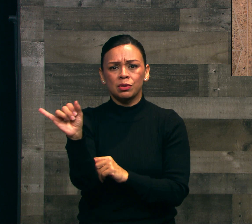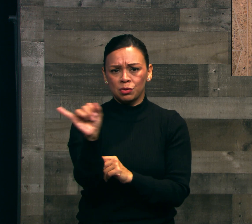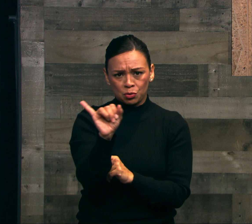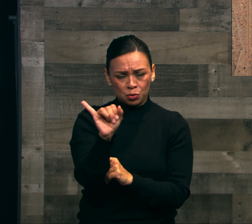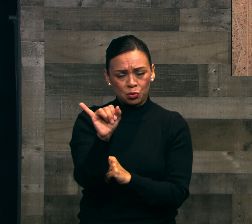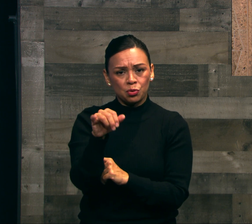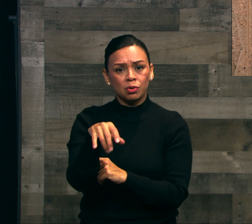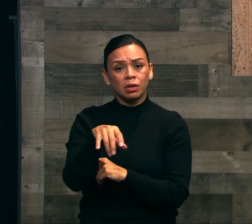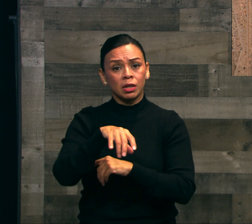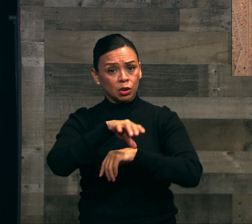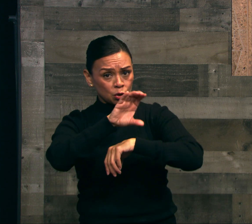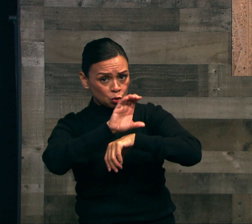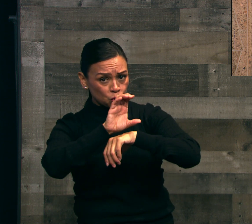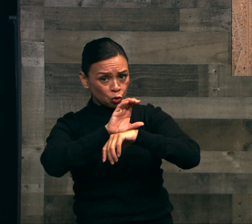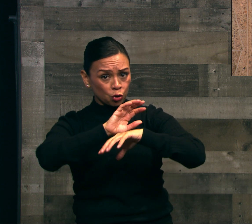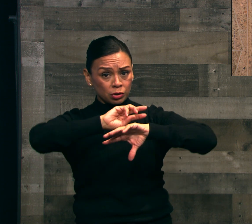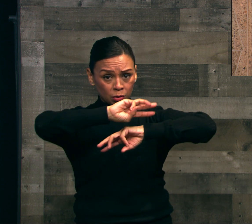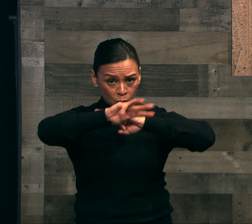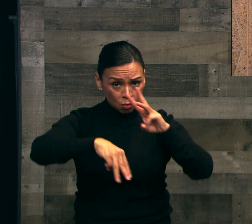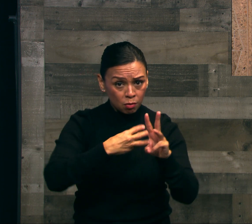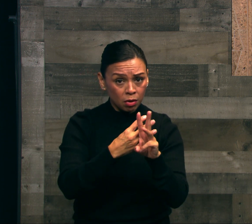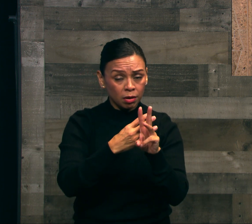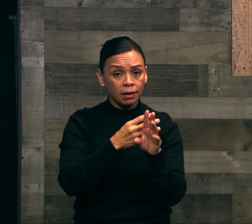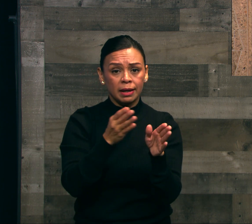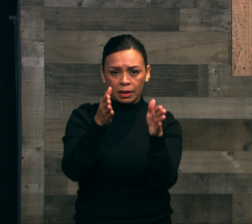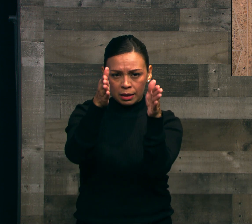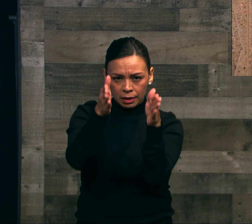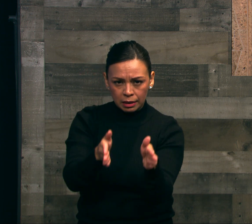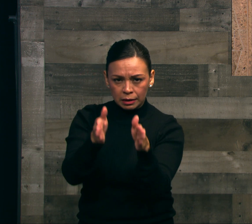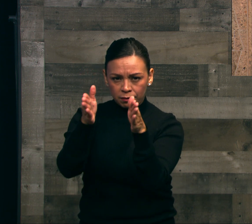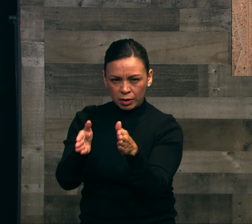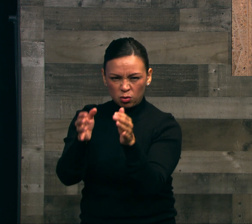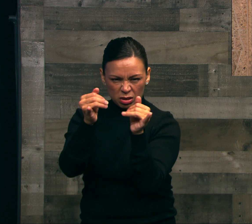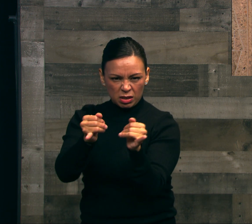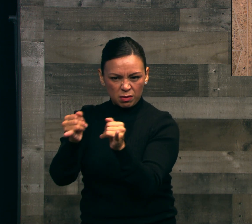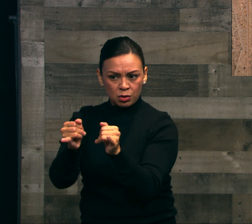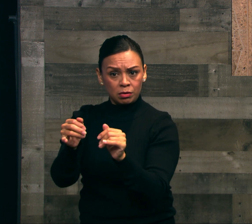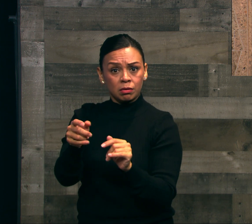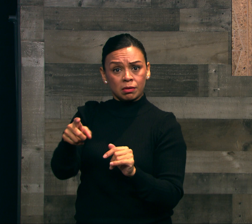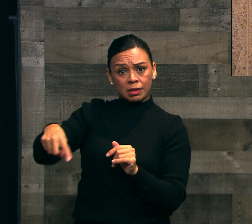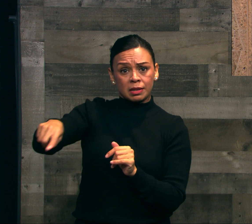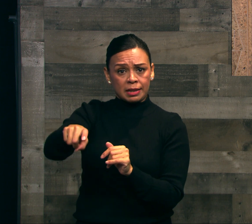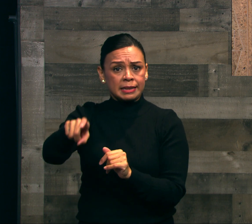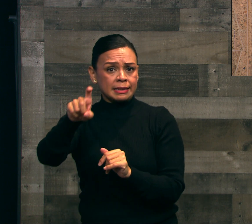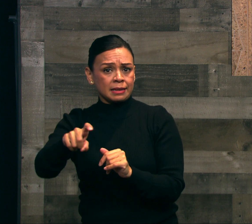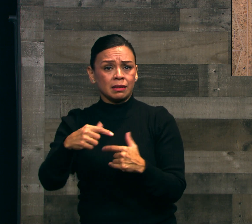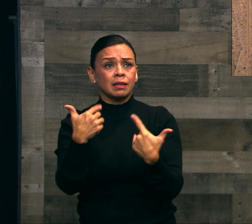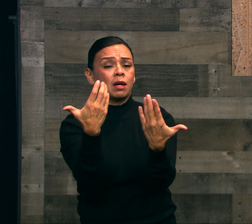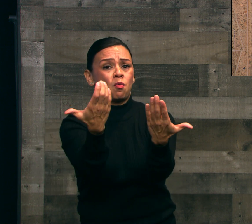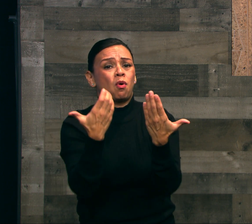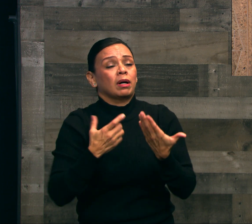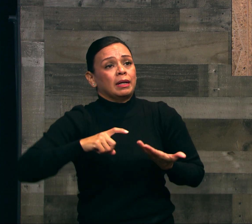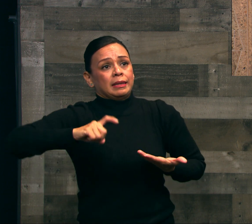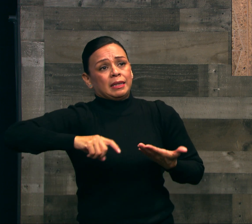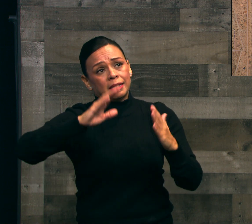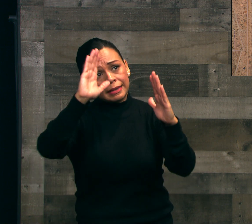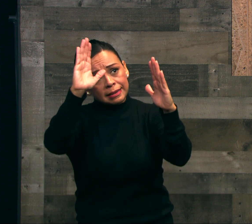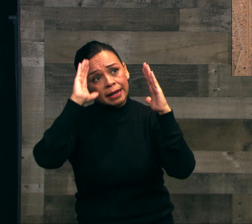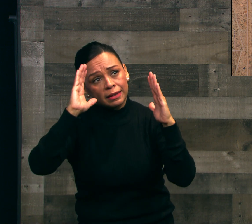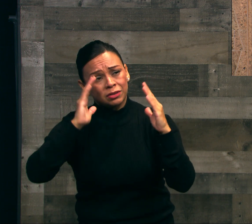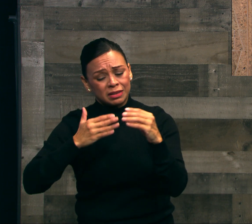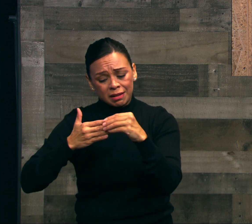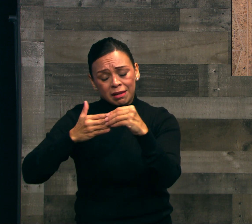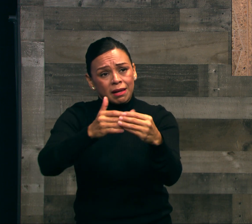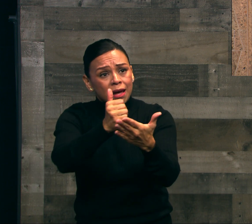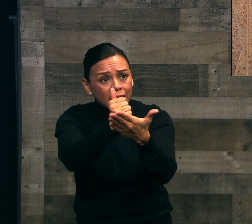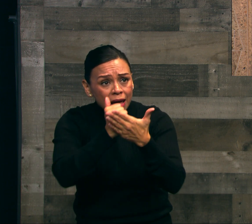about these matters with the Church Universal and with the individuals who require and seek